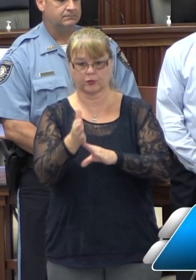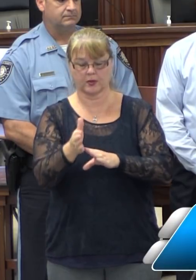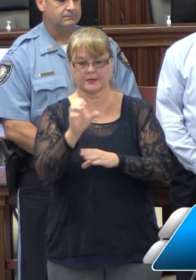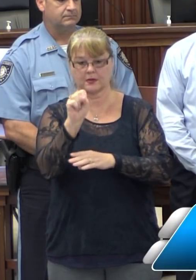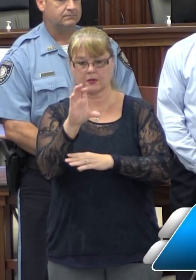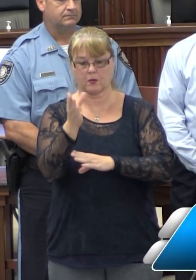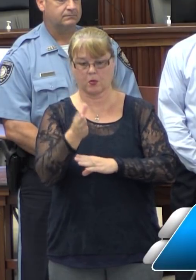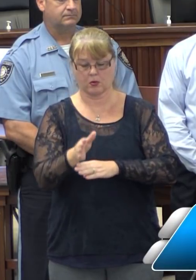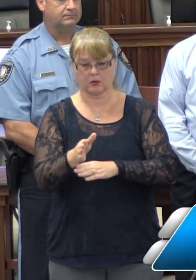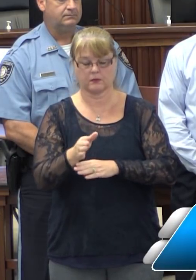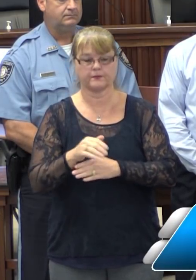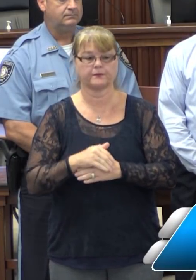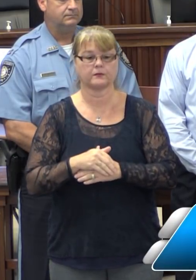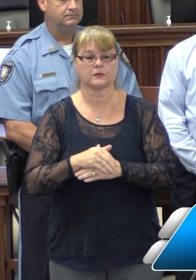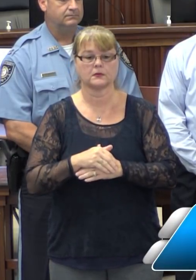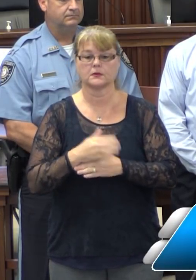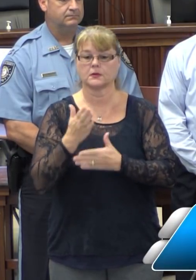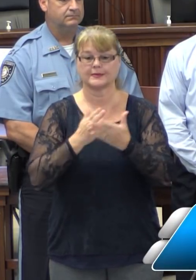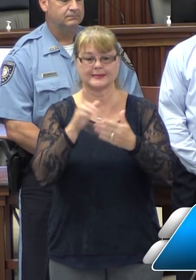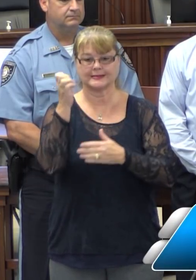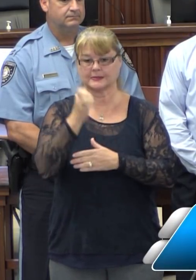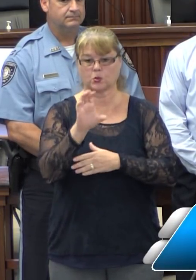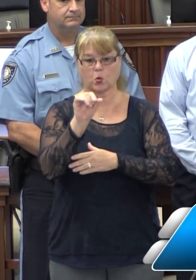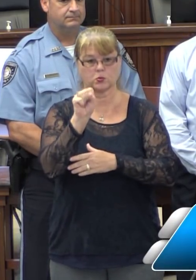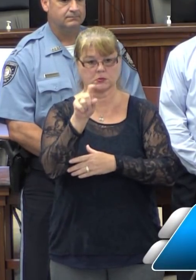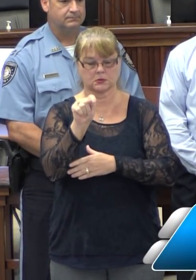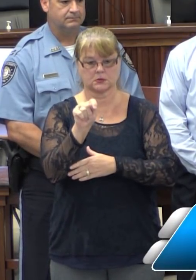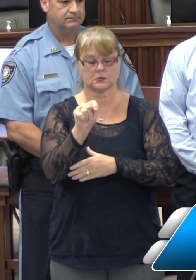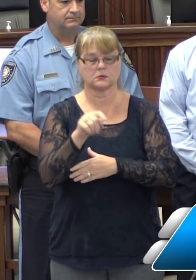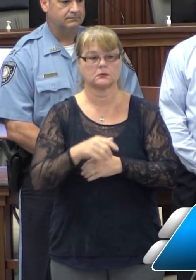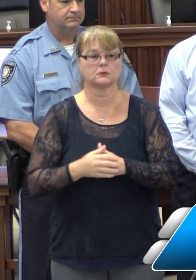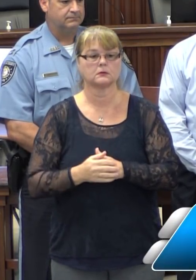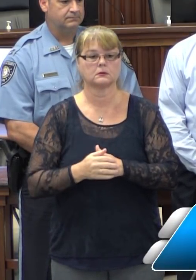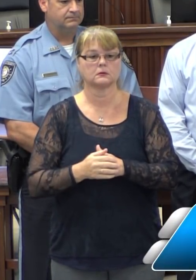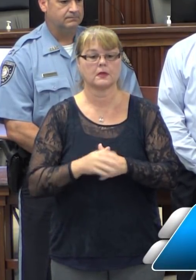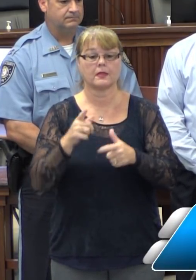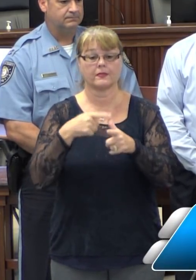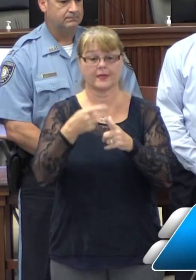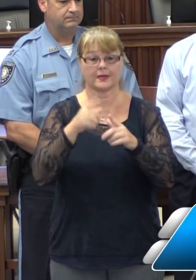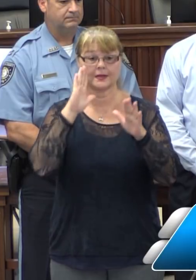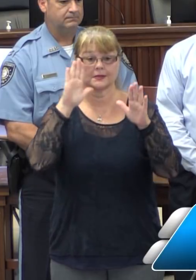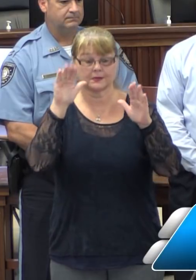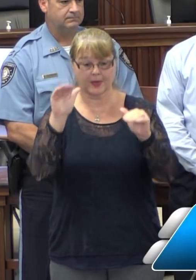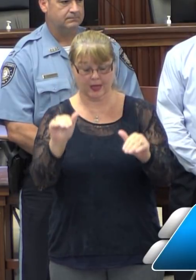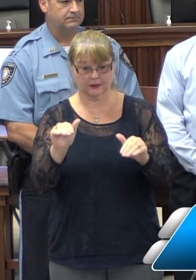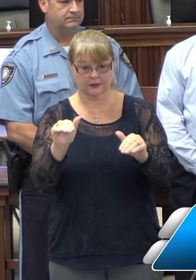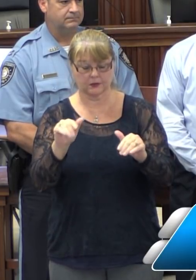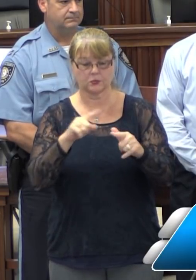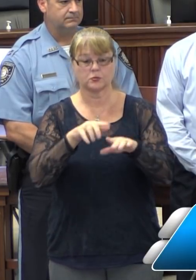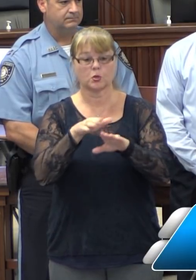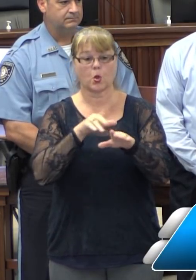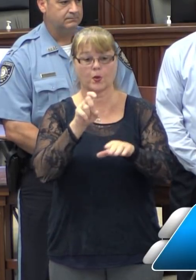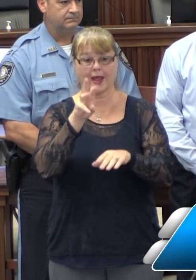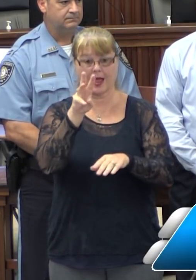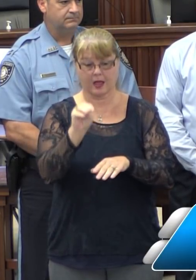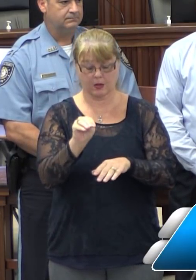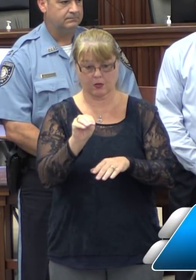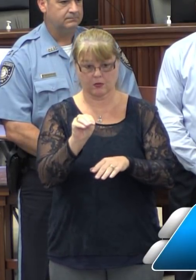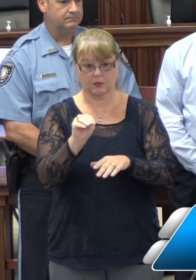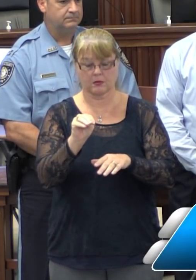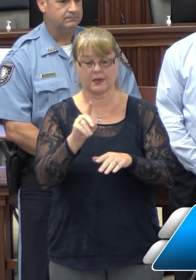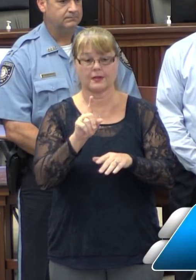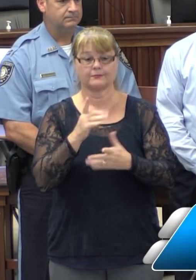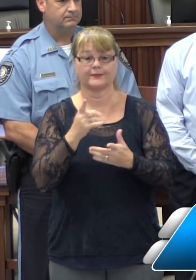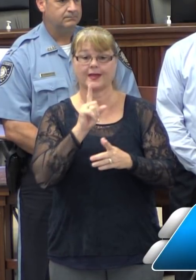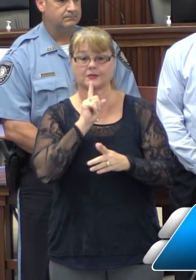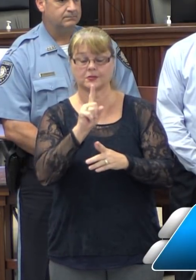South Carolina, somewhere along the east coast up there. It is then expected to slow down considerably and actually